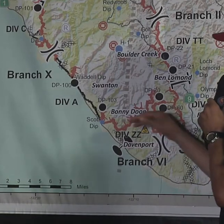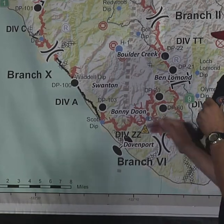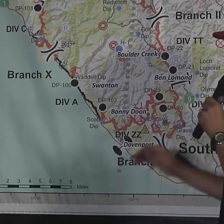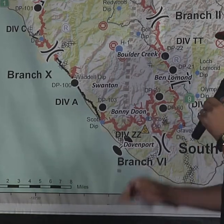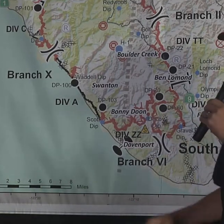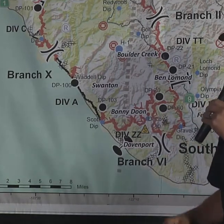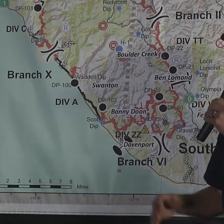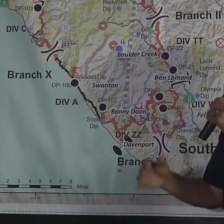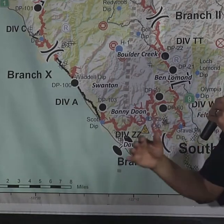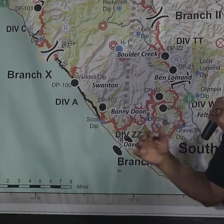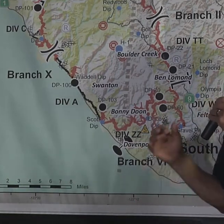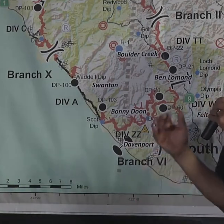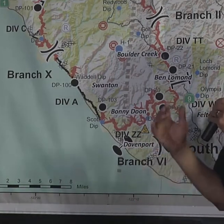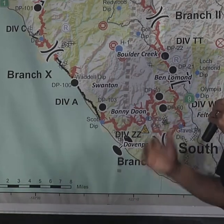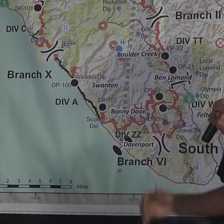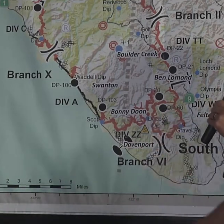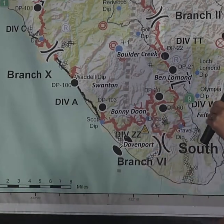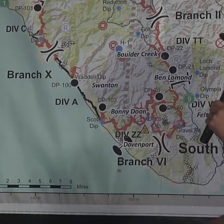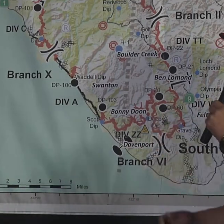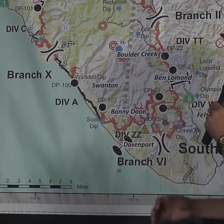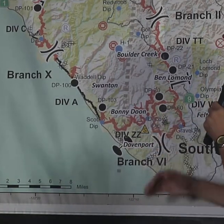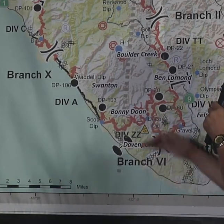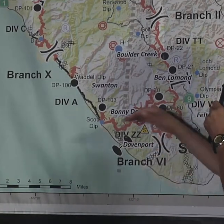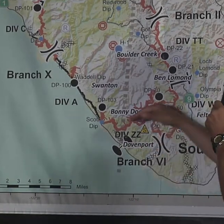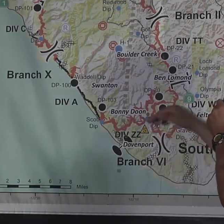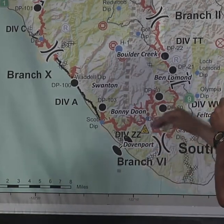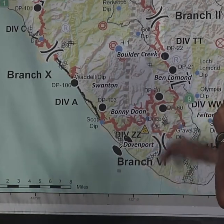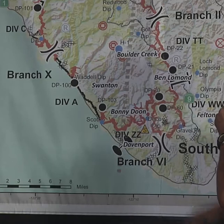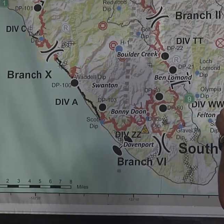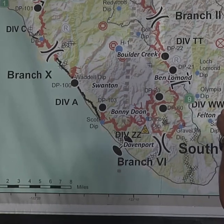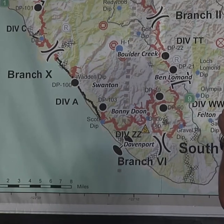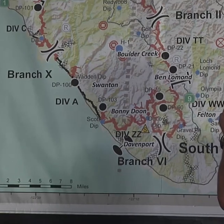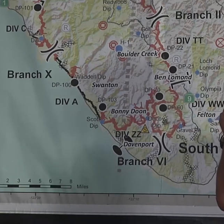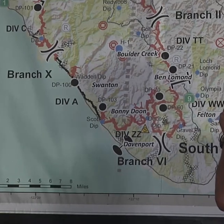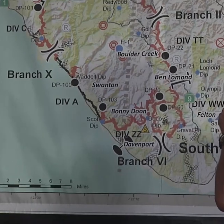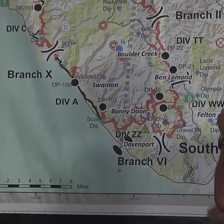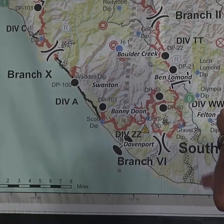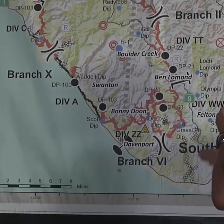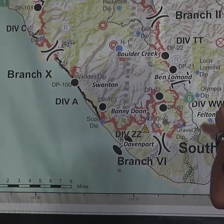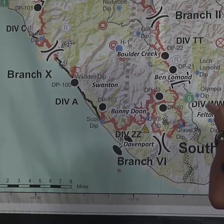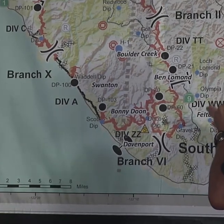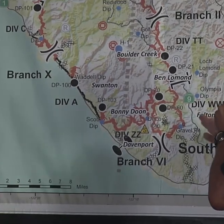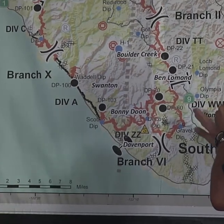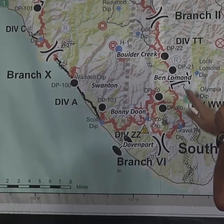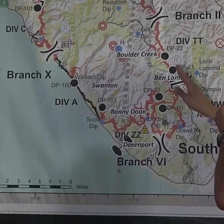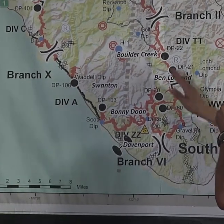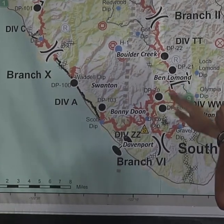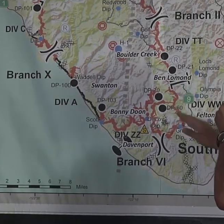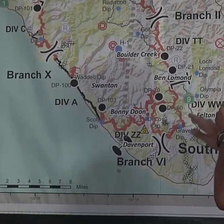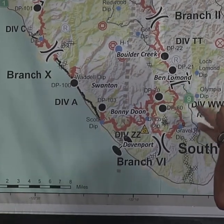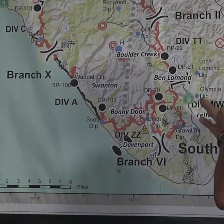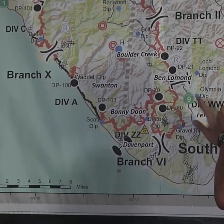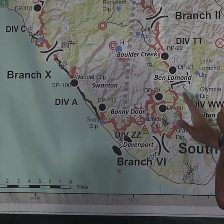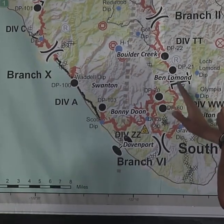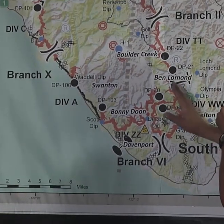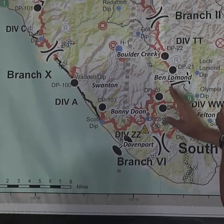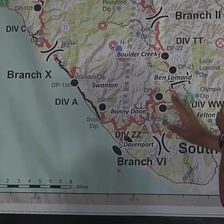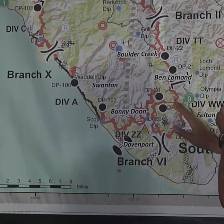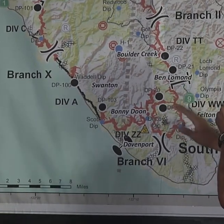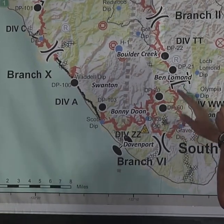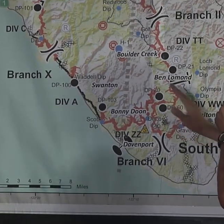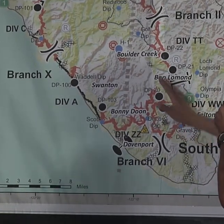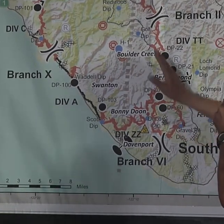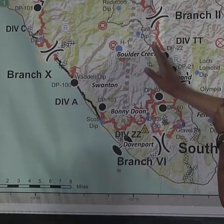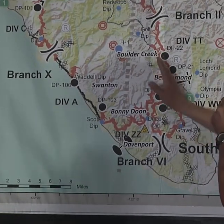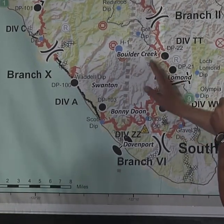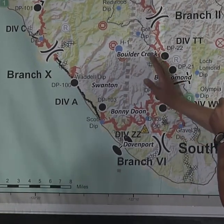just a matter of getting in, getting that mopped up, and finally putting that away. Moving up the Highway 9 corridor, Felton's looking